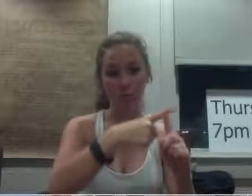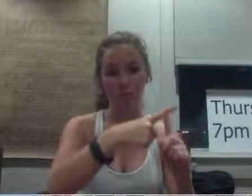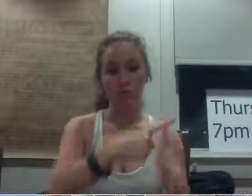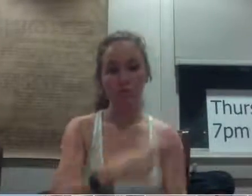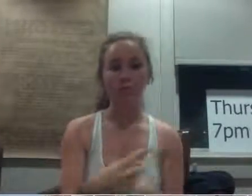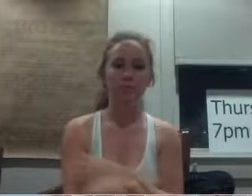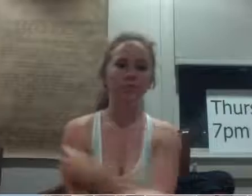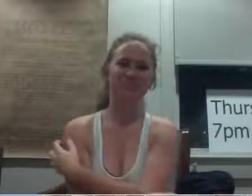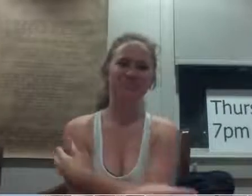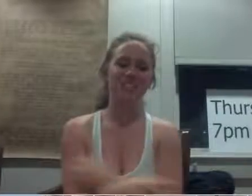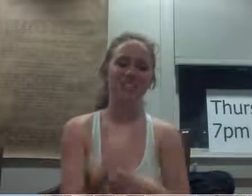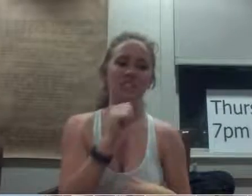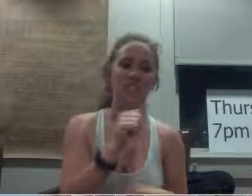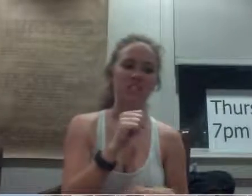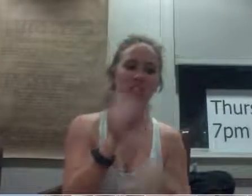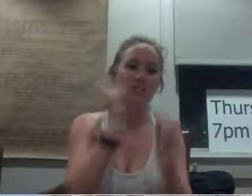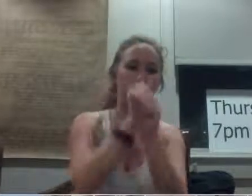1% each month.